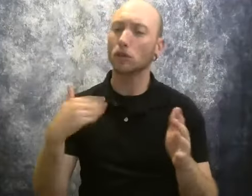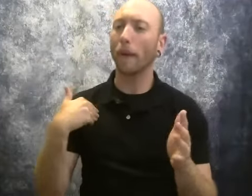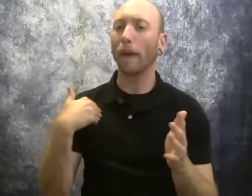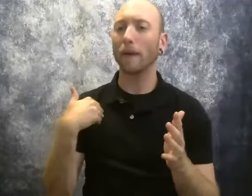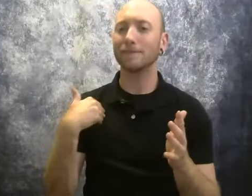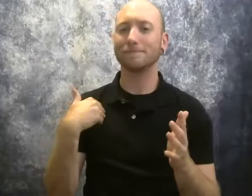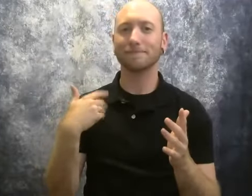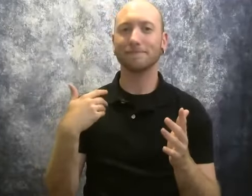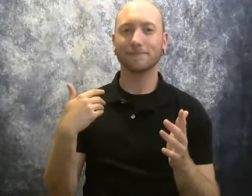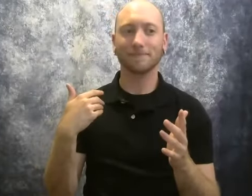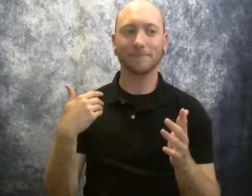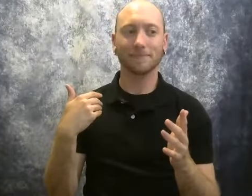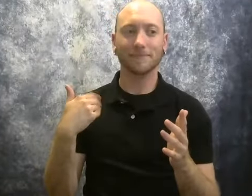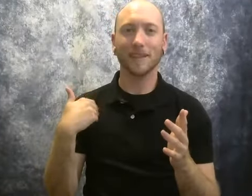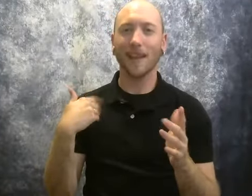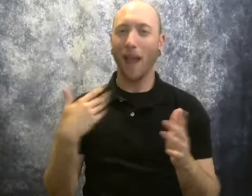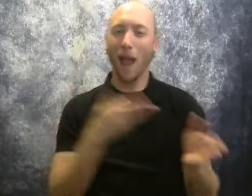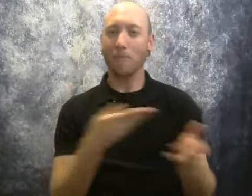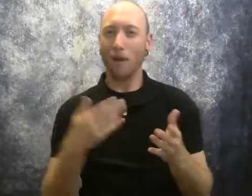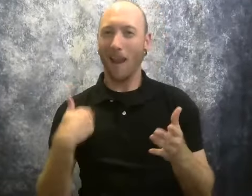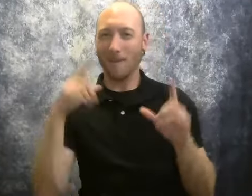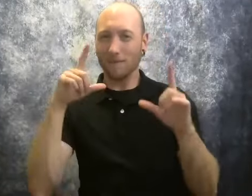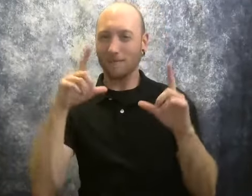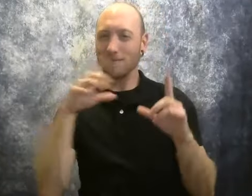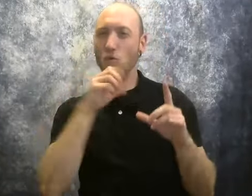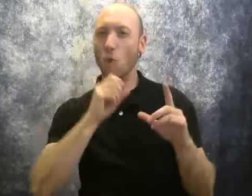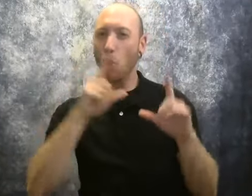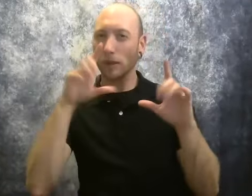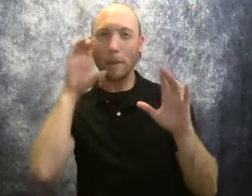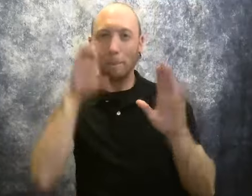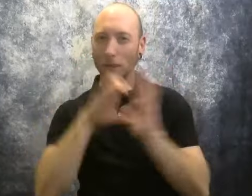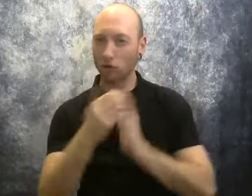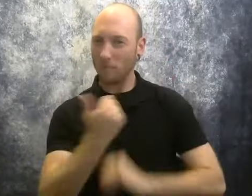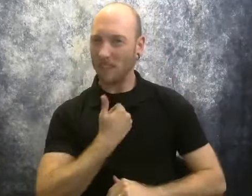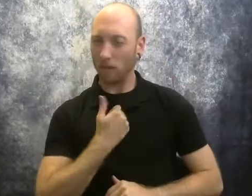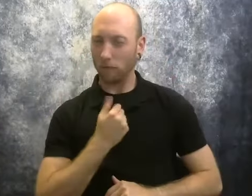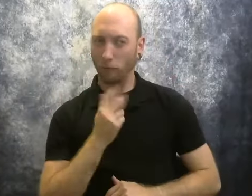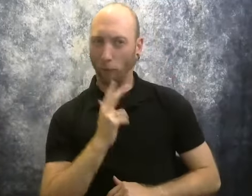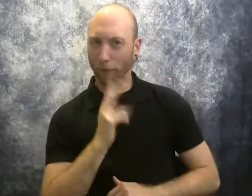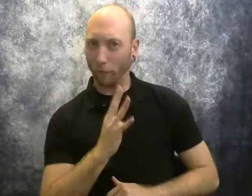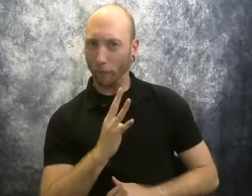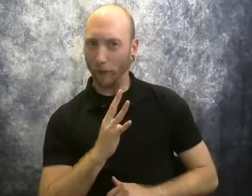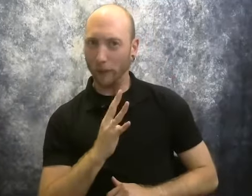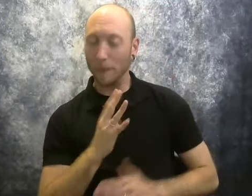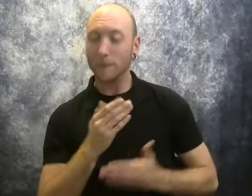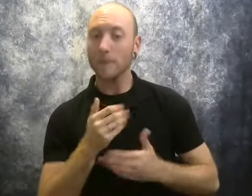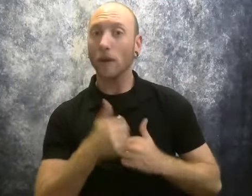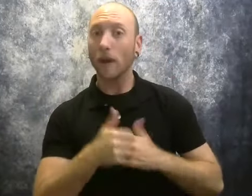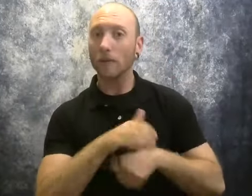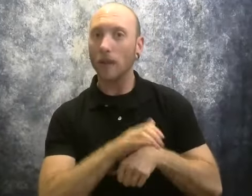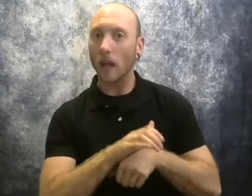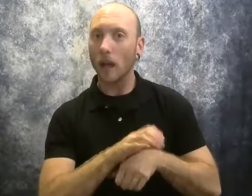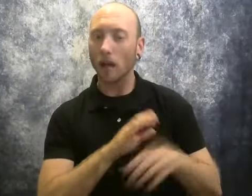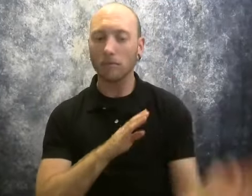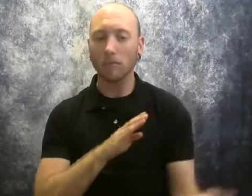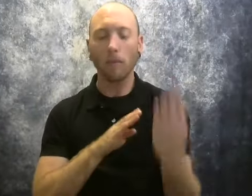sessions. And with me, I took a little picture of me when I was about 2 or 3, this little boy. And every night I'd get in